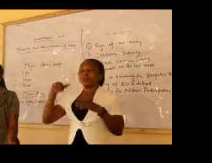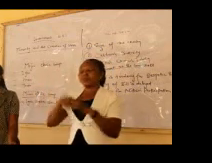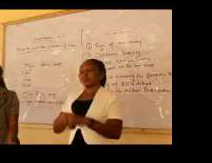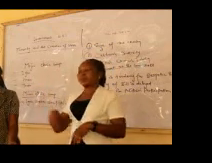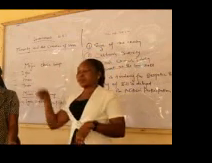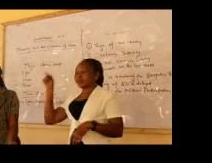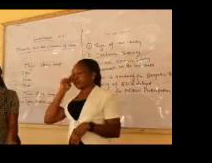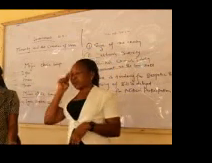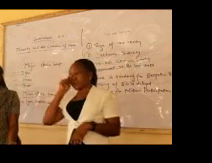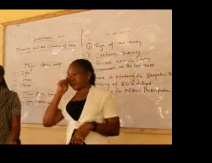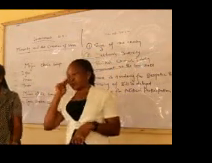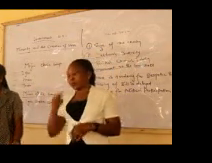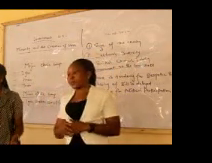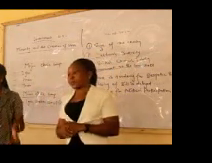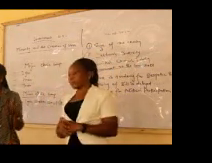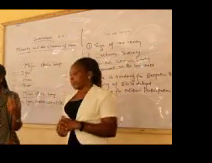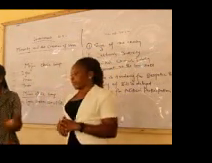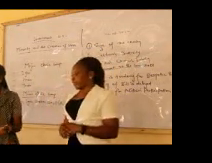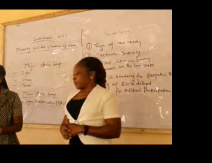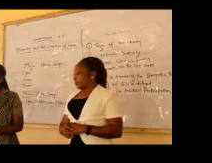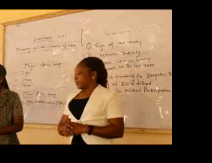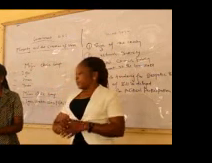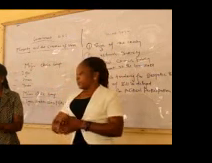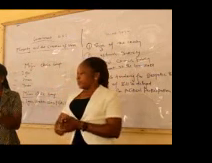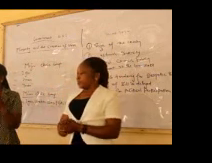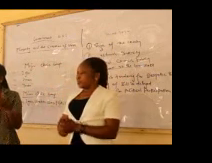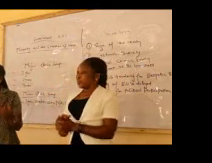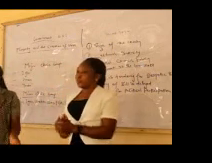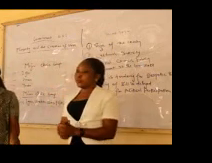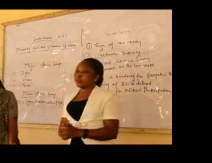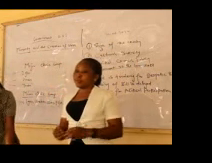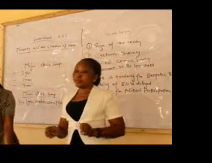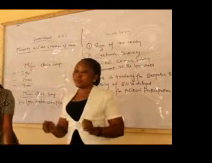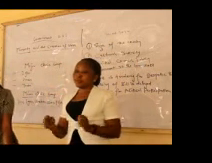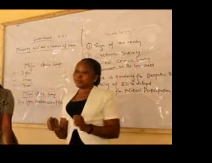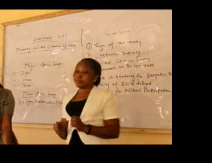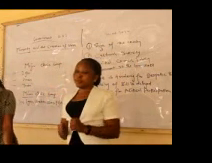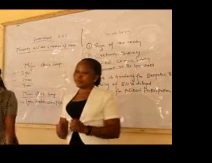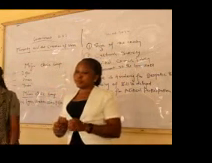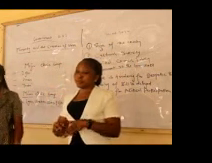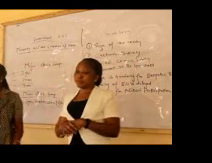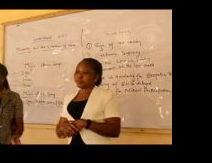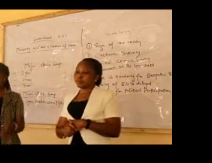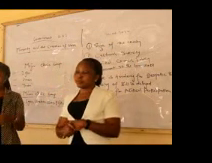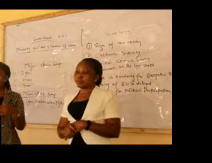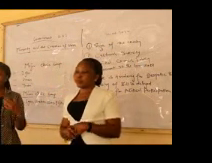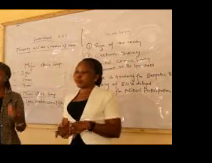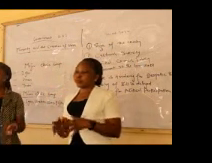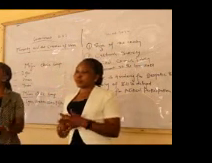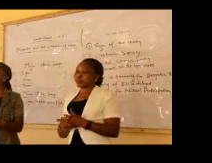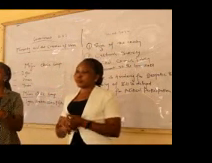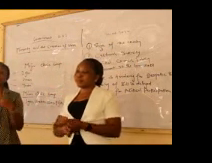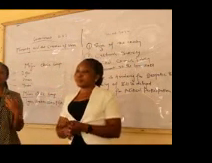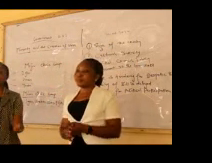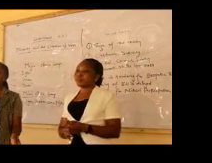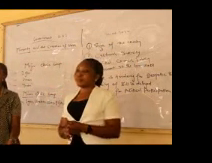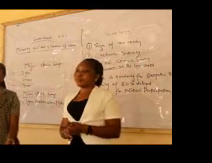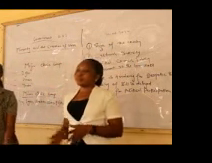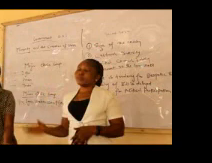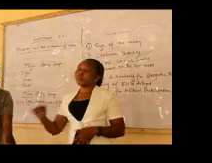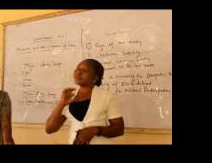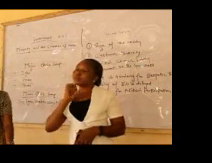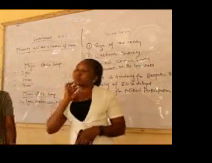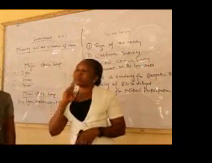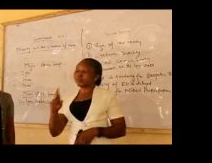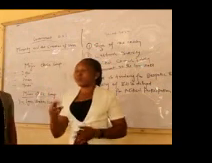Ijo, Efik, Idoma, Nupe, Ebira, Igeda. So there's so